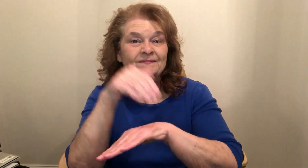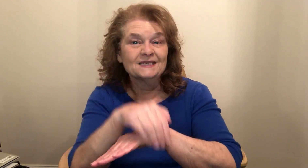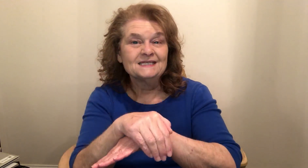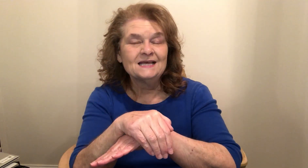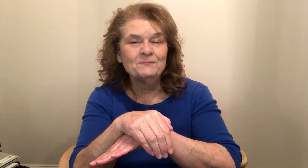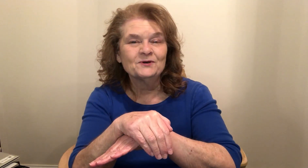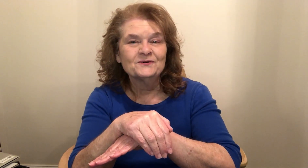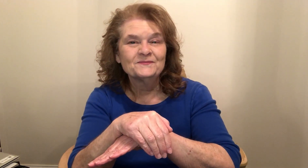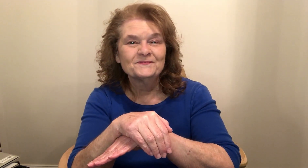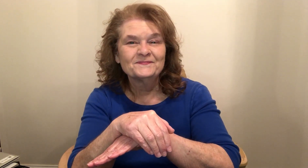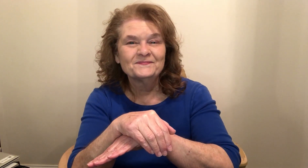supper?